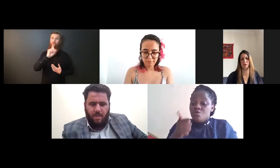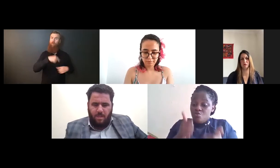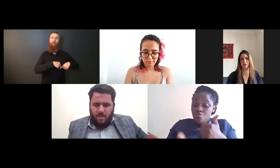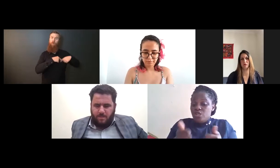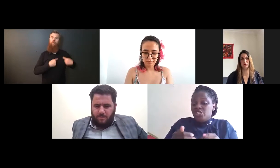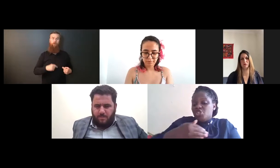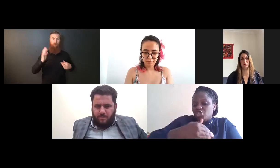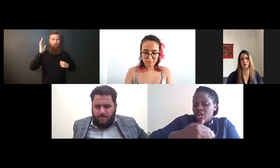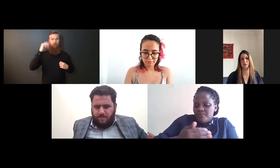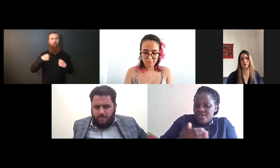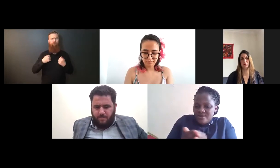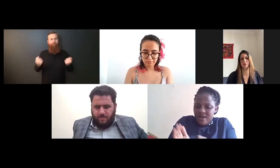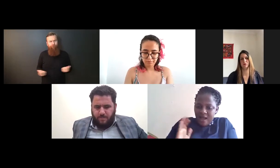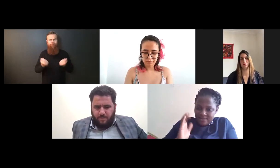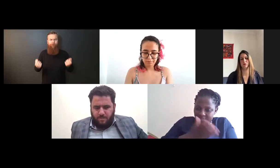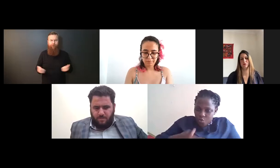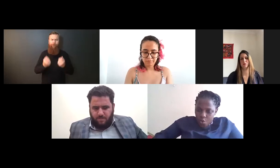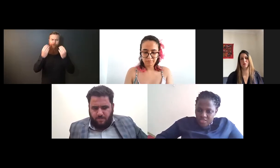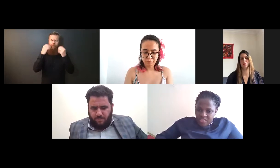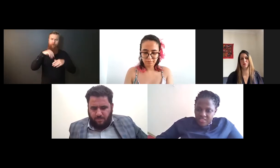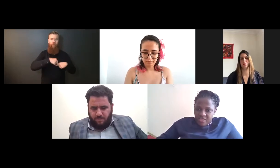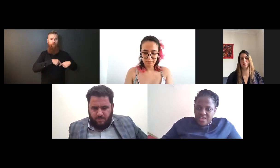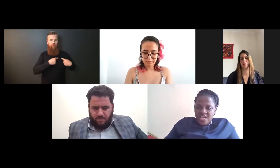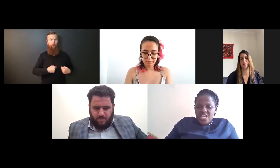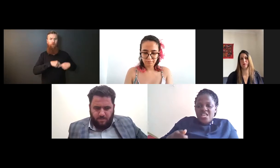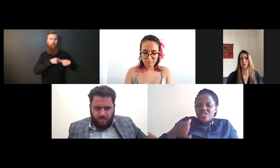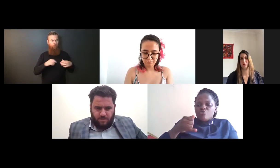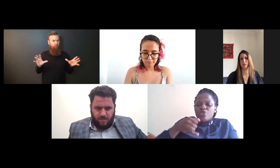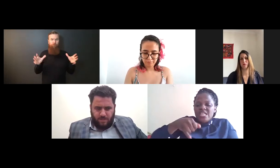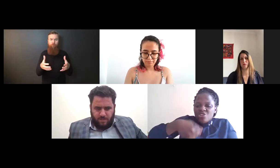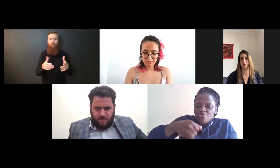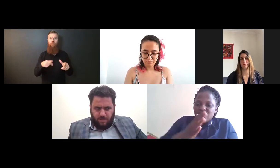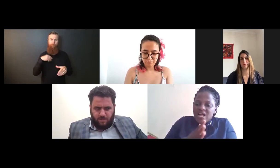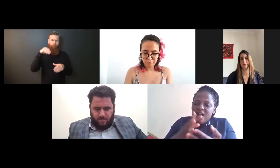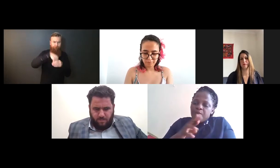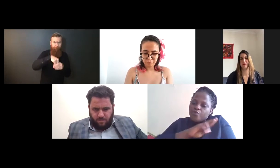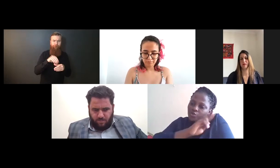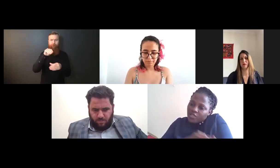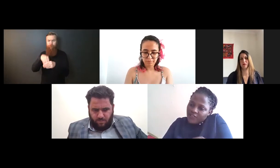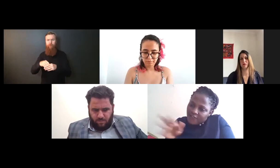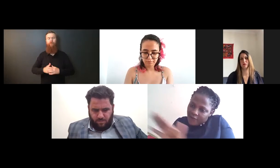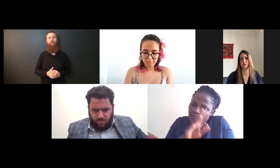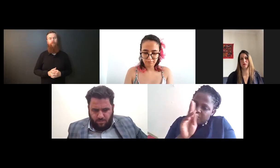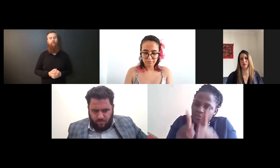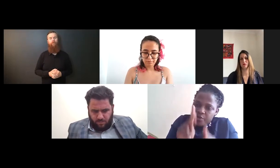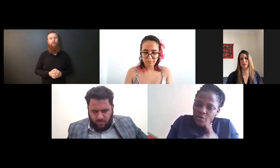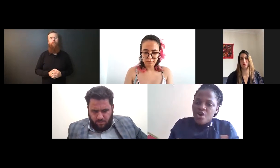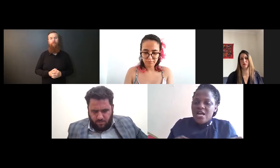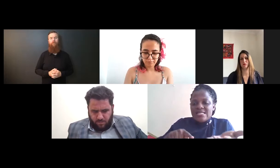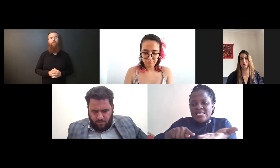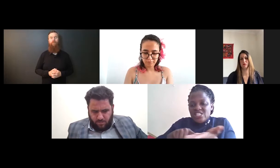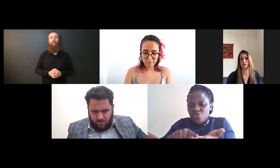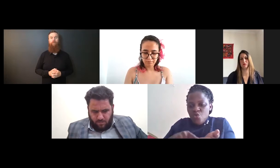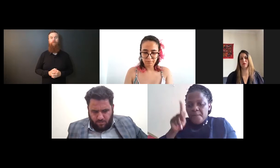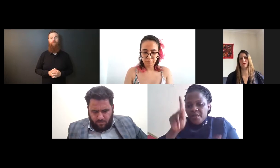the volunteers. And with those, they tried to shape me as a youth. And